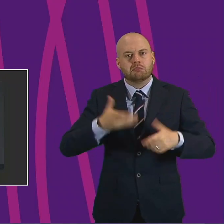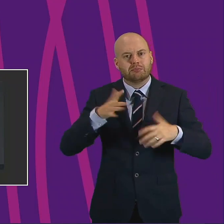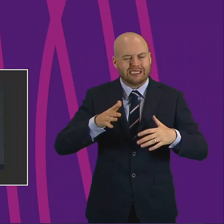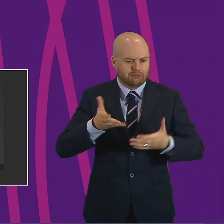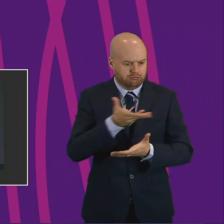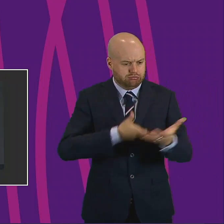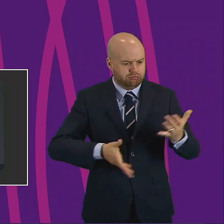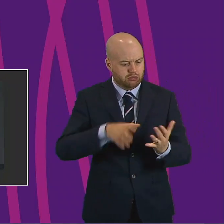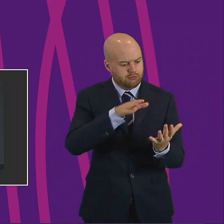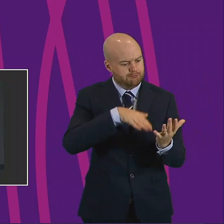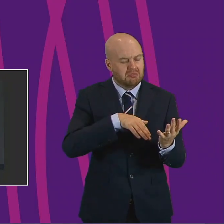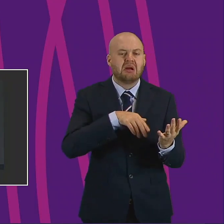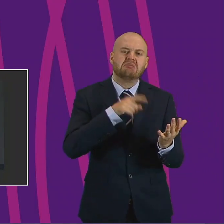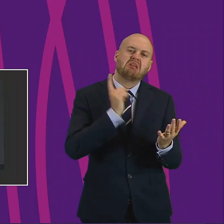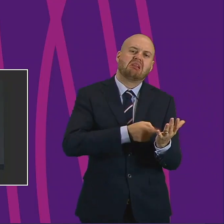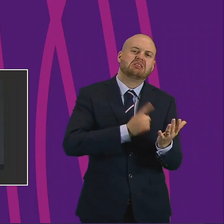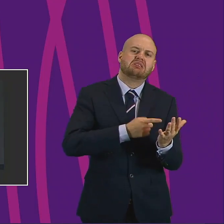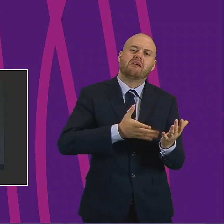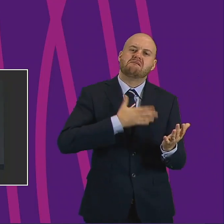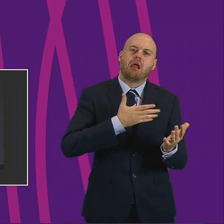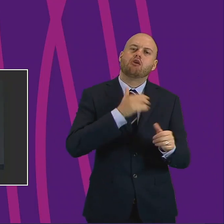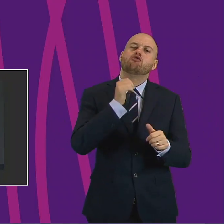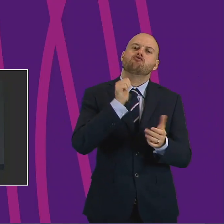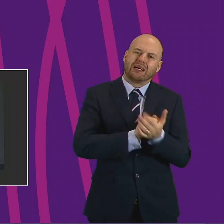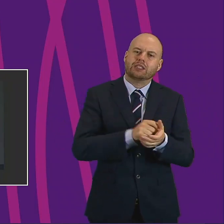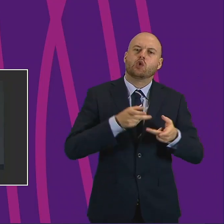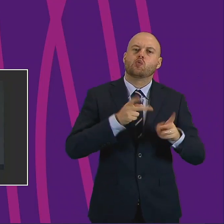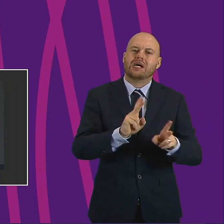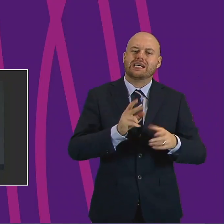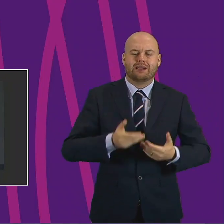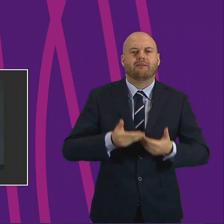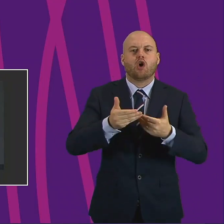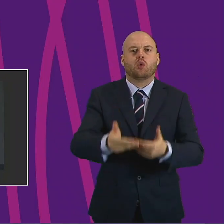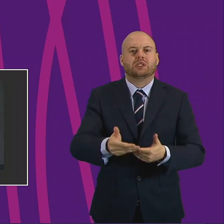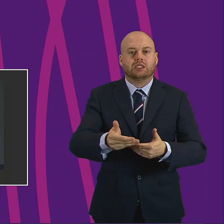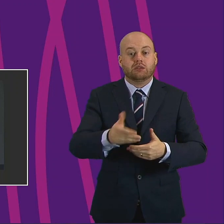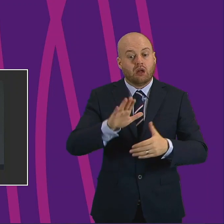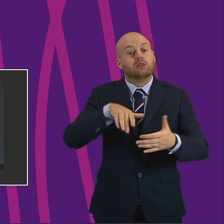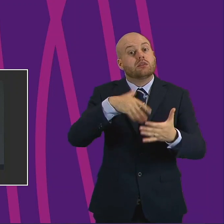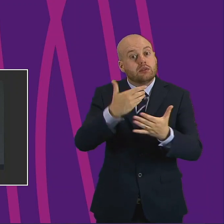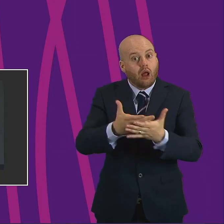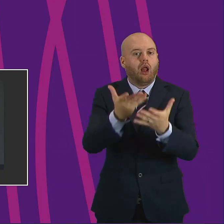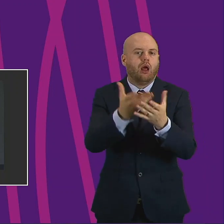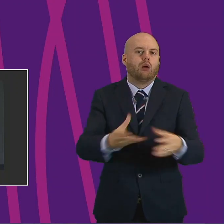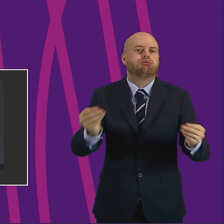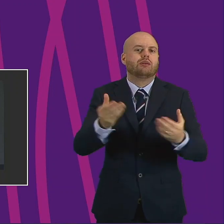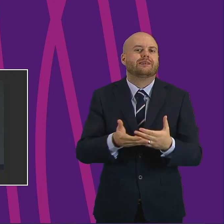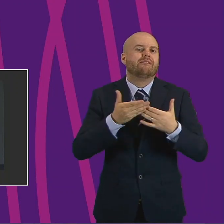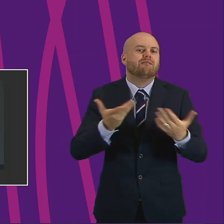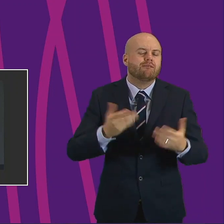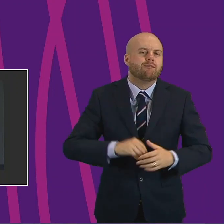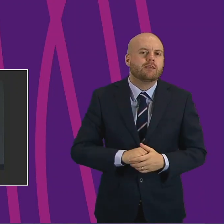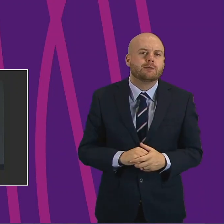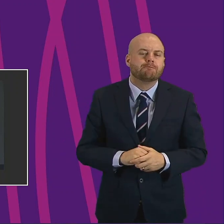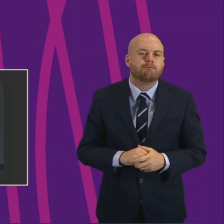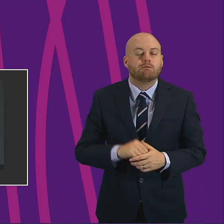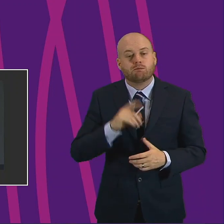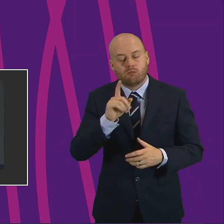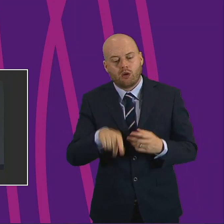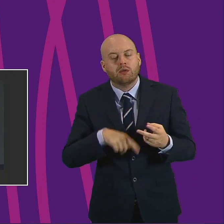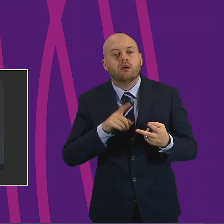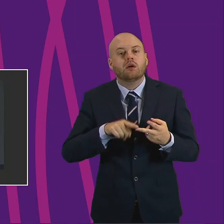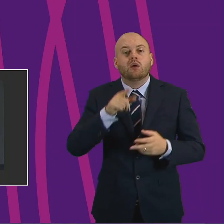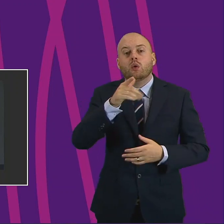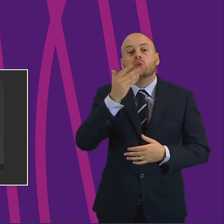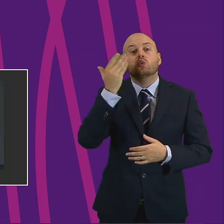the impact and the effect of education on young people. Now, the questions of school occupancy are, of course, varied around